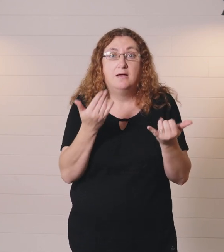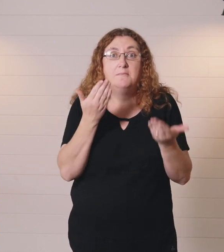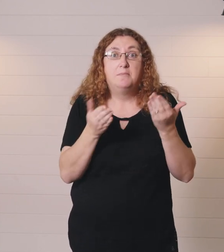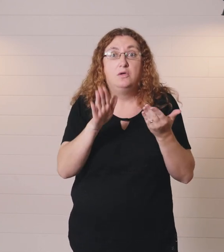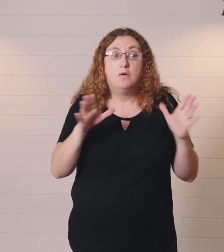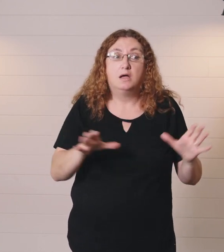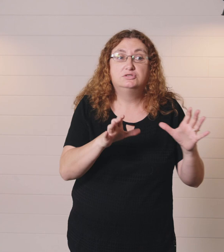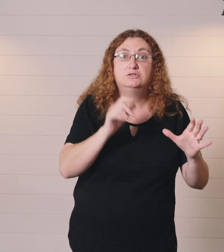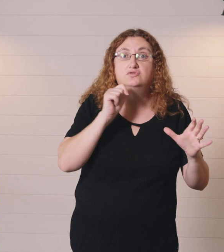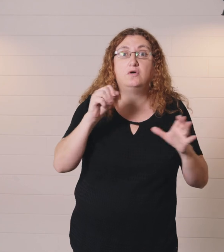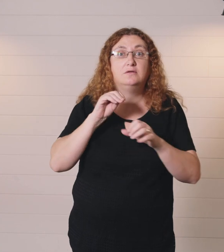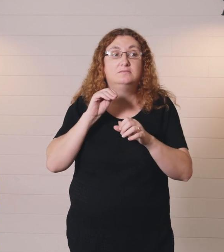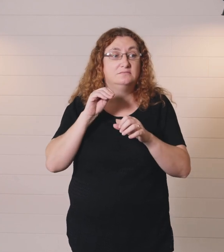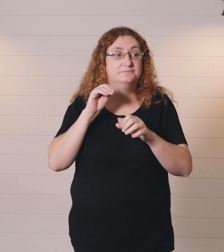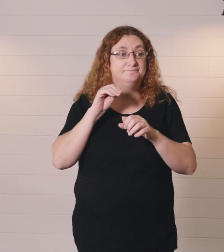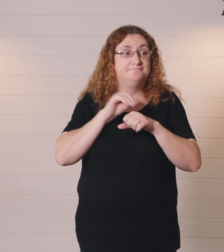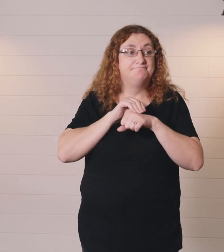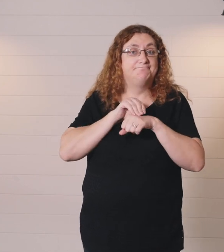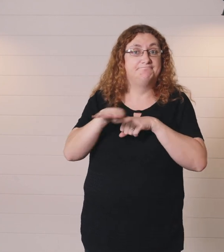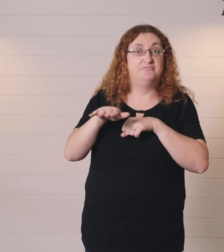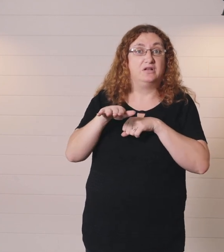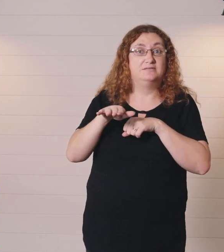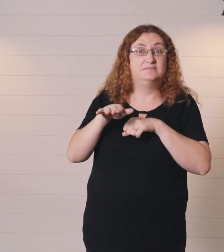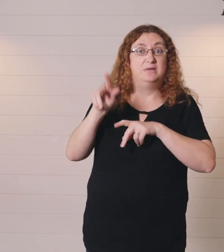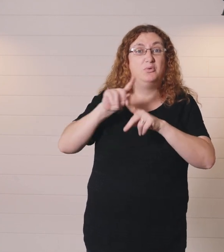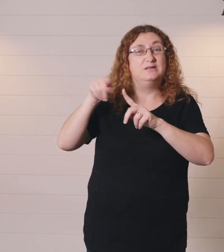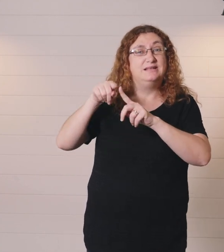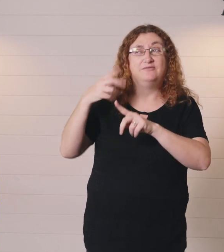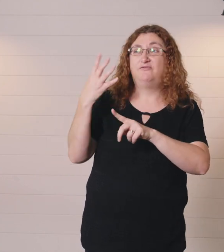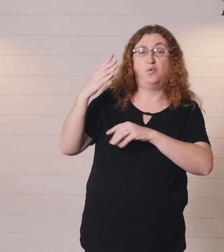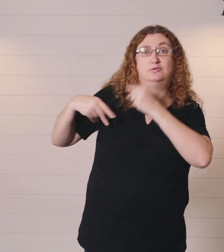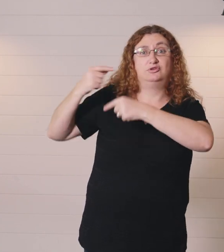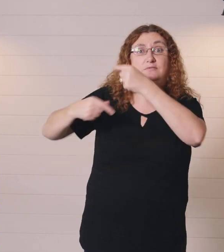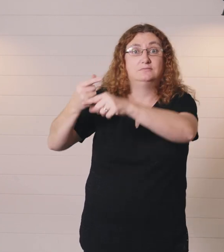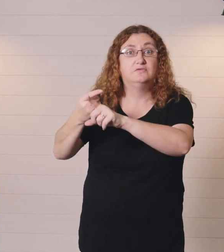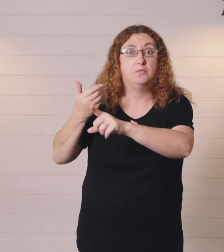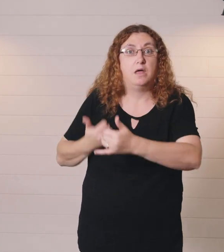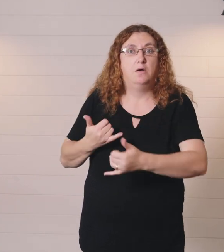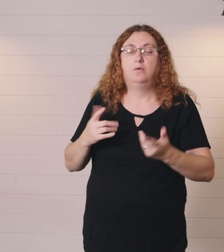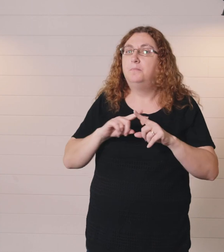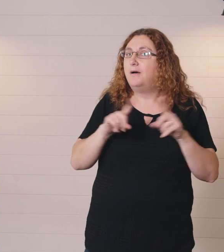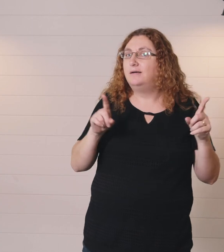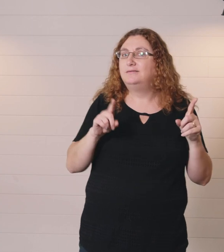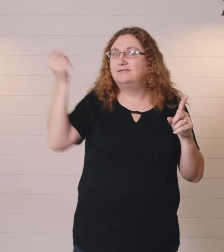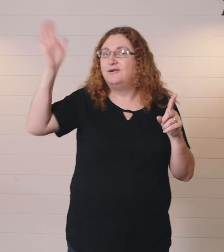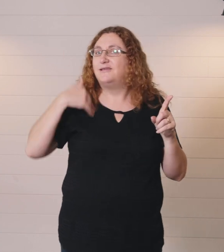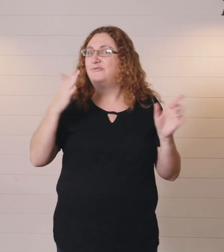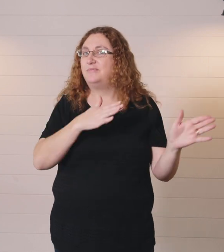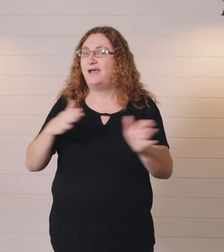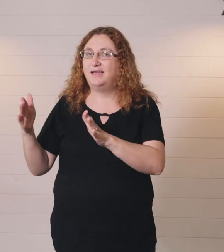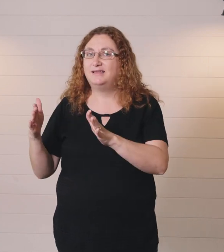now. And when the tapestry that is our lives, that is being woven over our lives and eternity, is